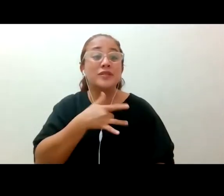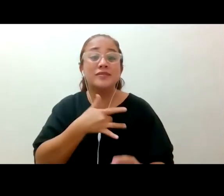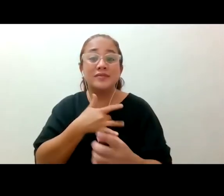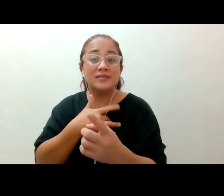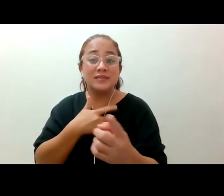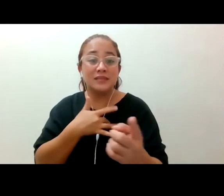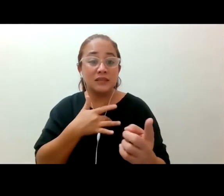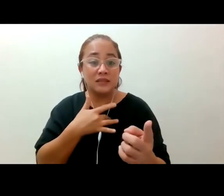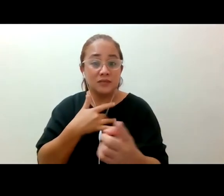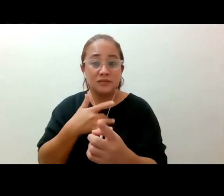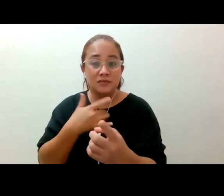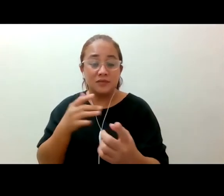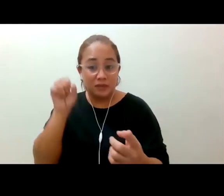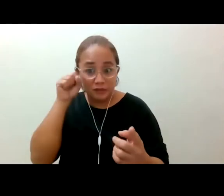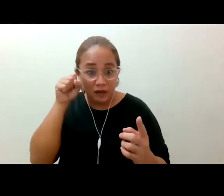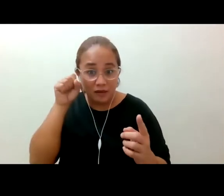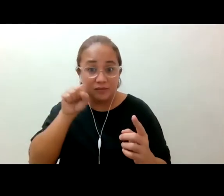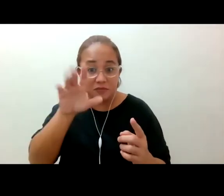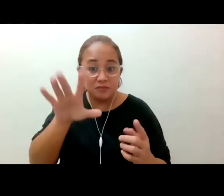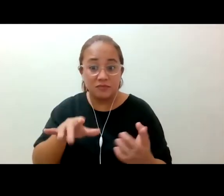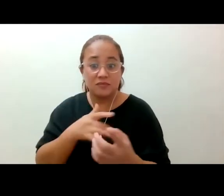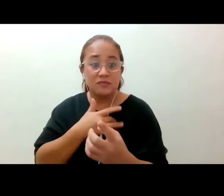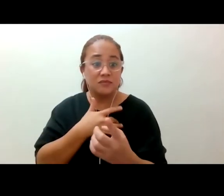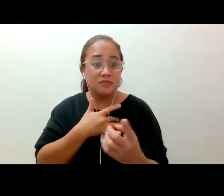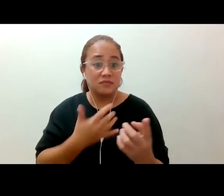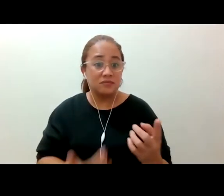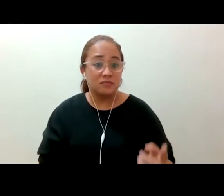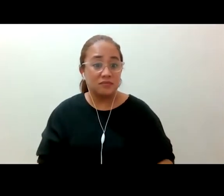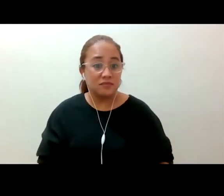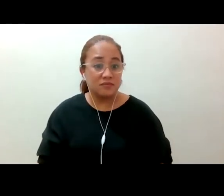or whoever put it up. Okay.